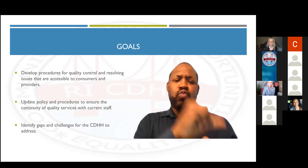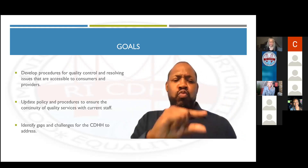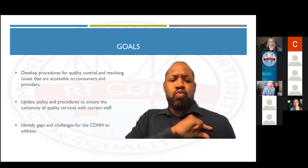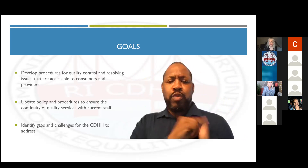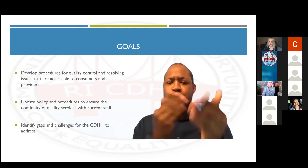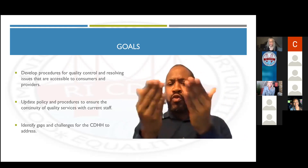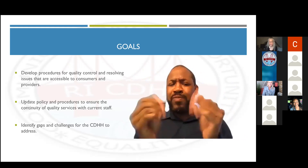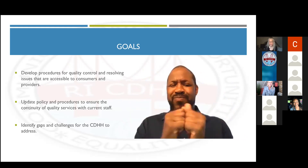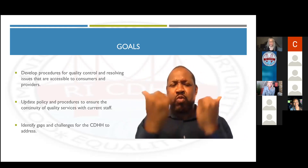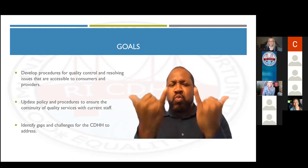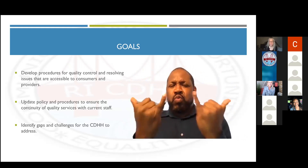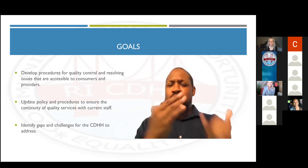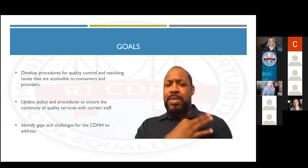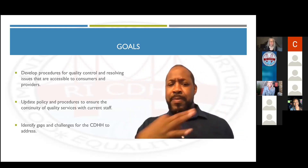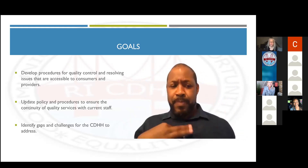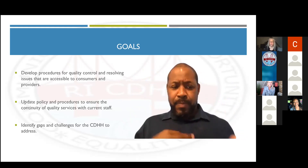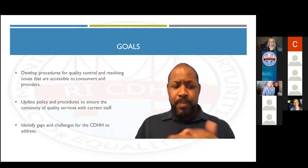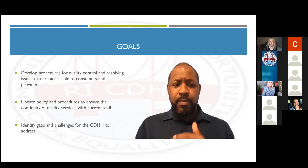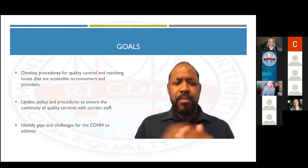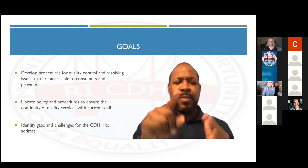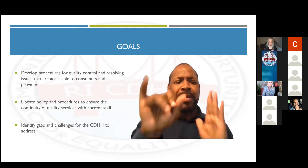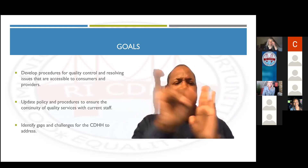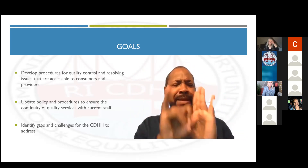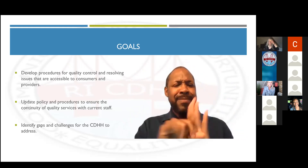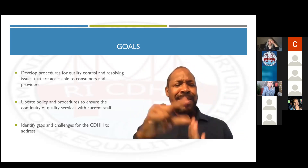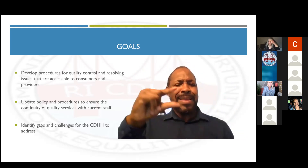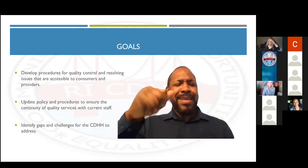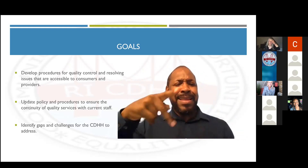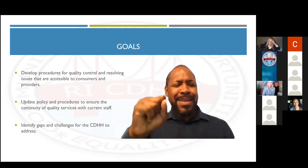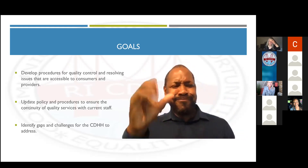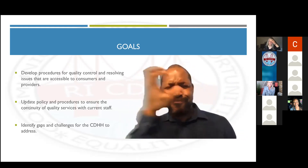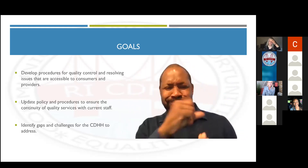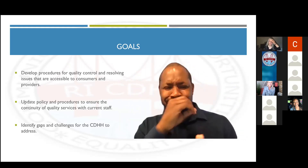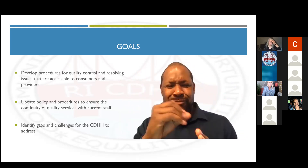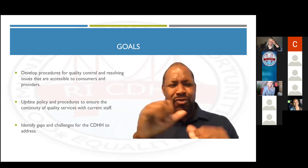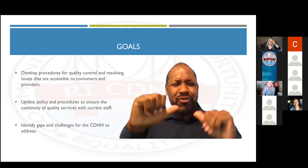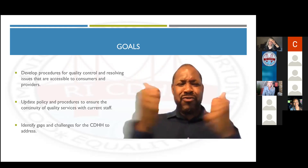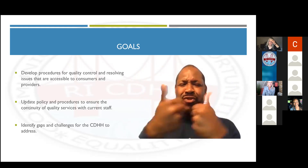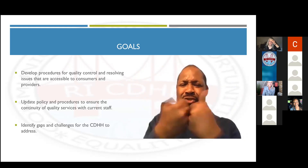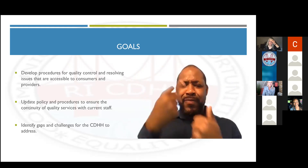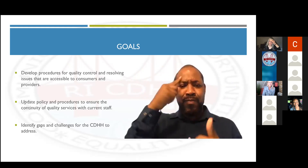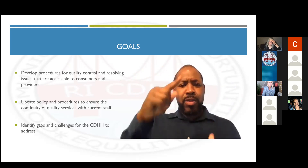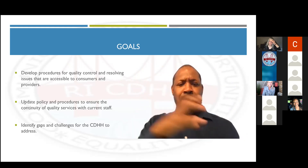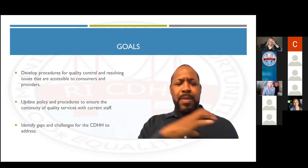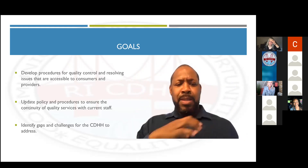resolving issues accessible to consumers and providers. And then, as I stated, they identify the gaps and challenges